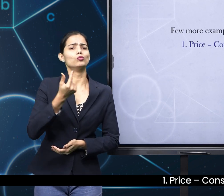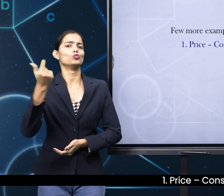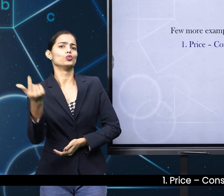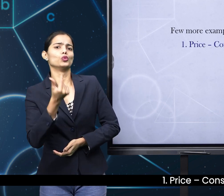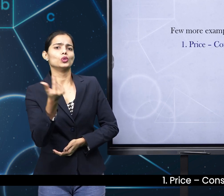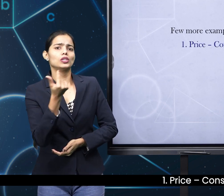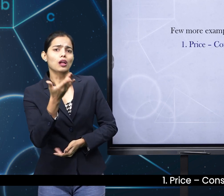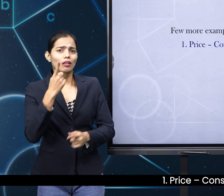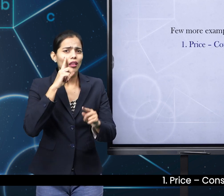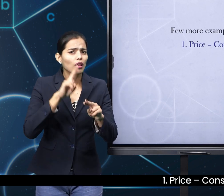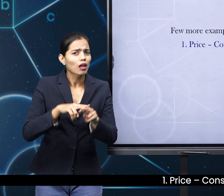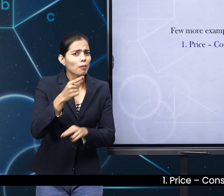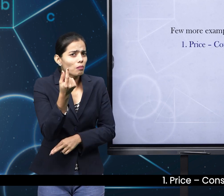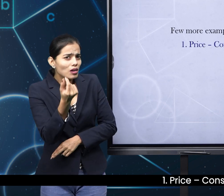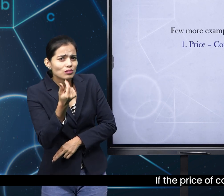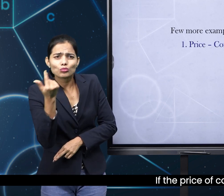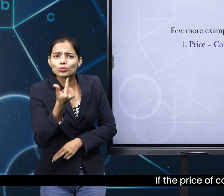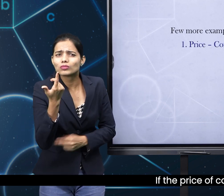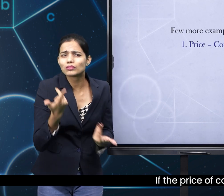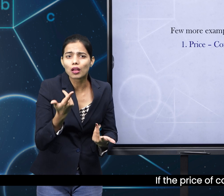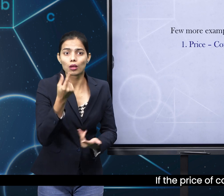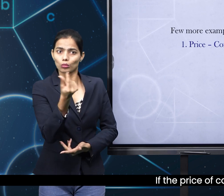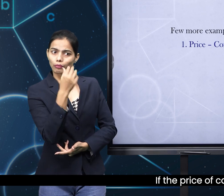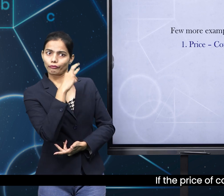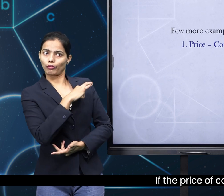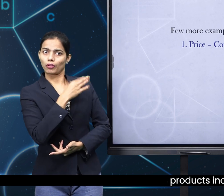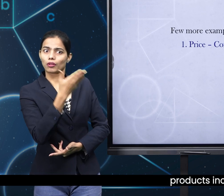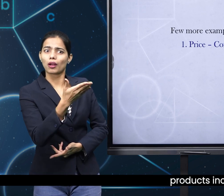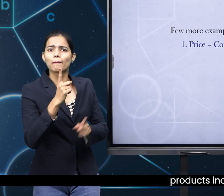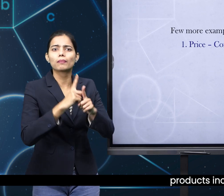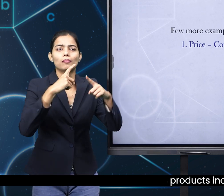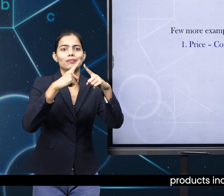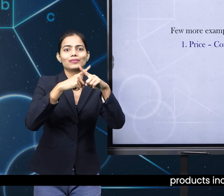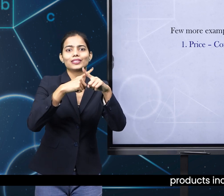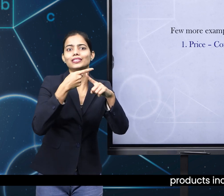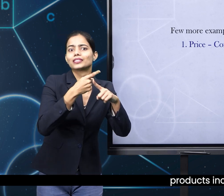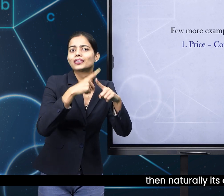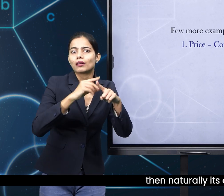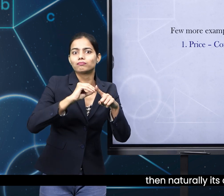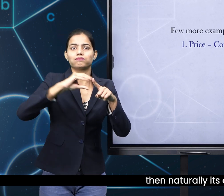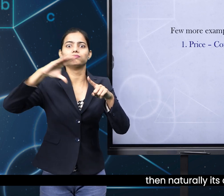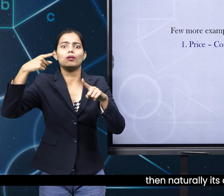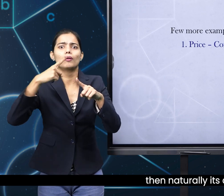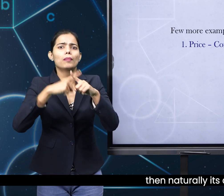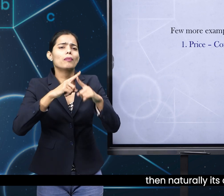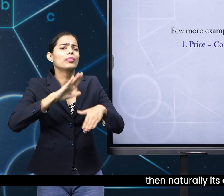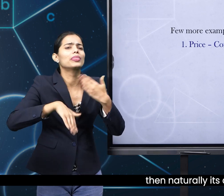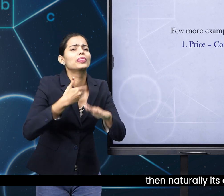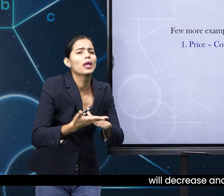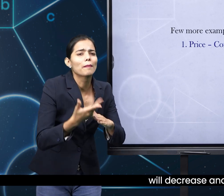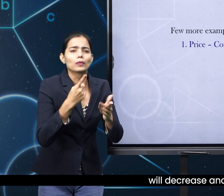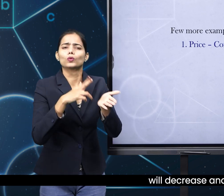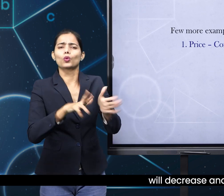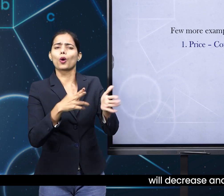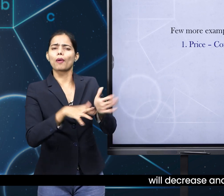Number 1, price consumption. If the price of consumable products increases, then naturally its